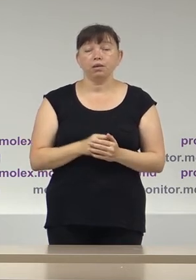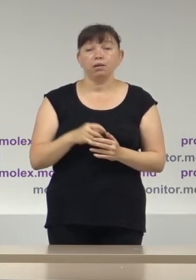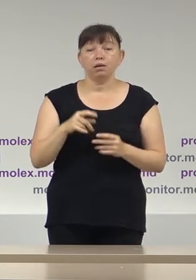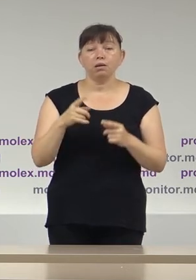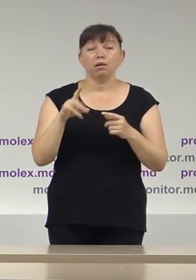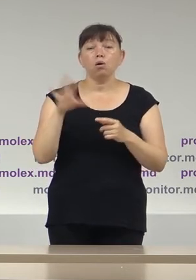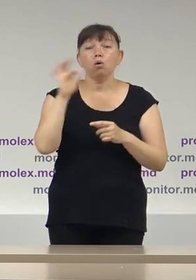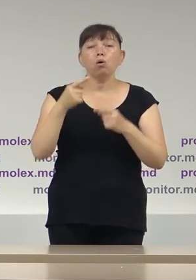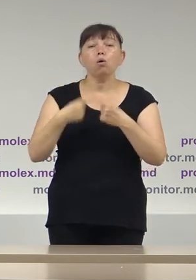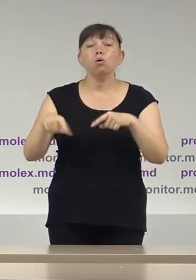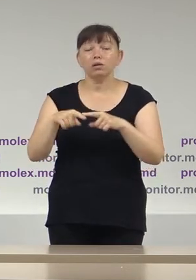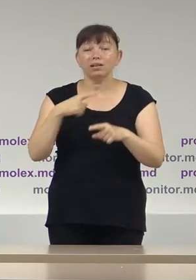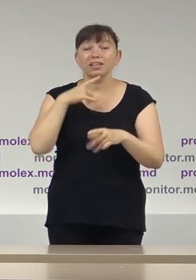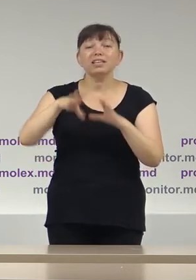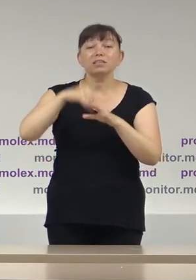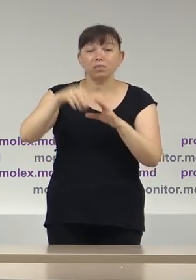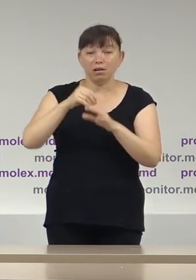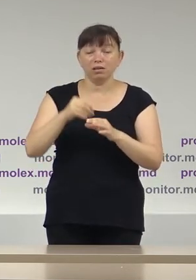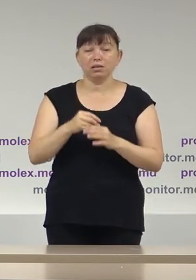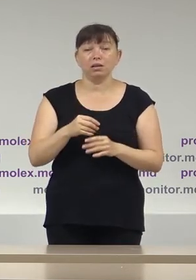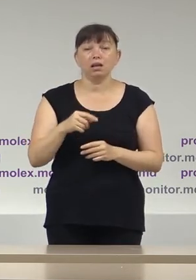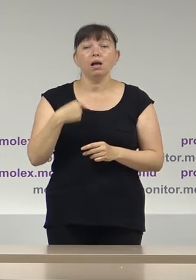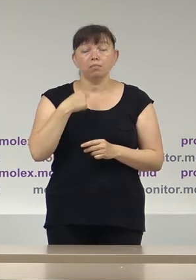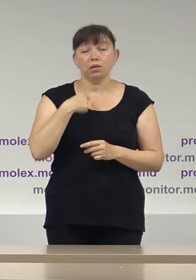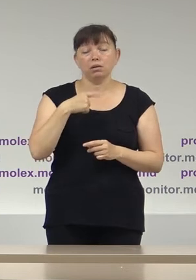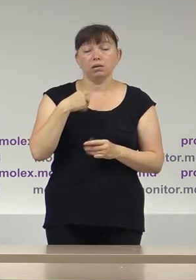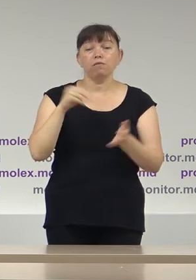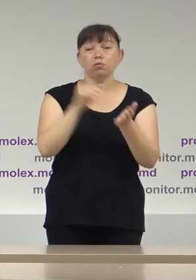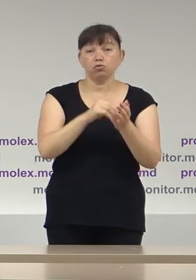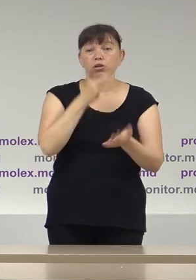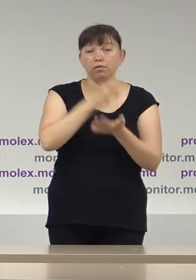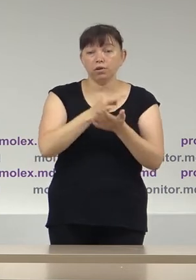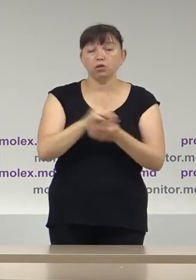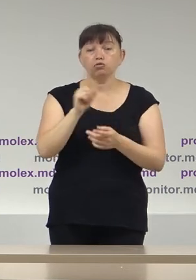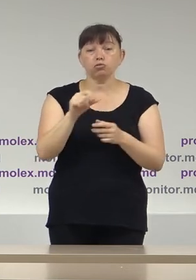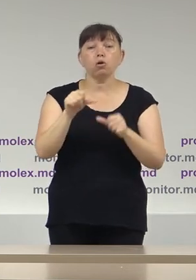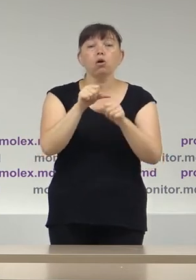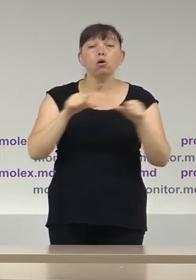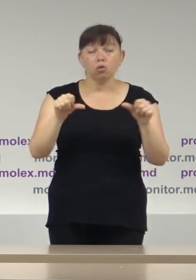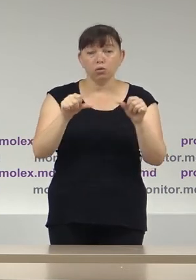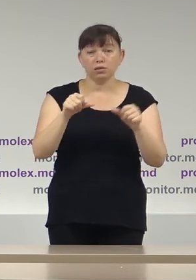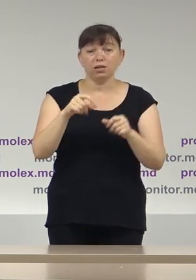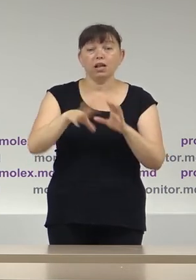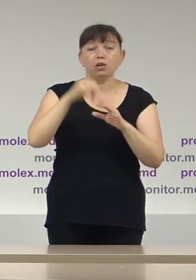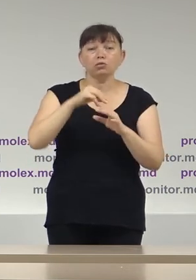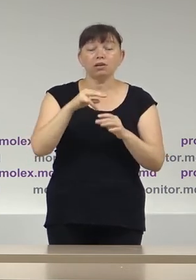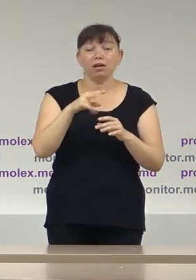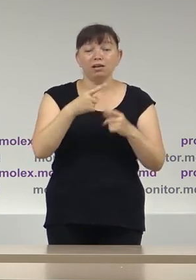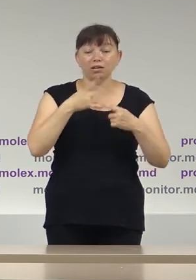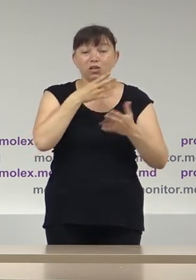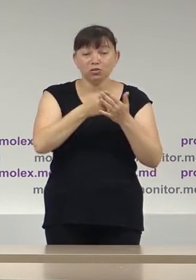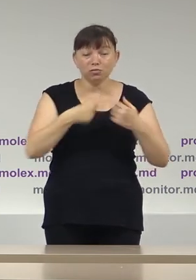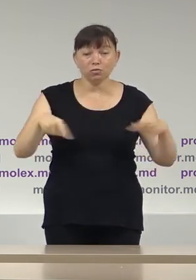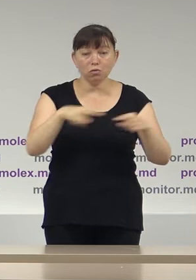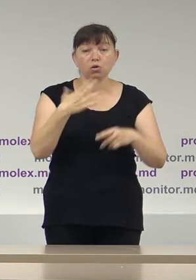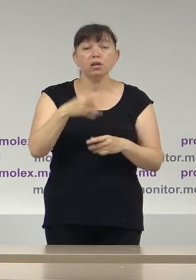Also, in this context, or regarding the lower electoral bodies, we have stated in the